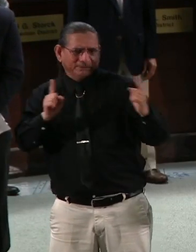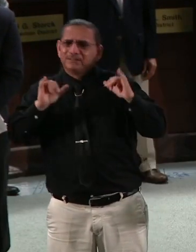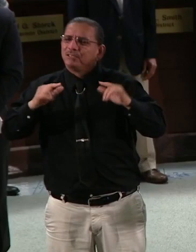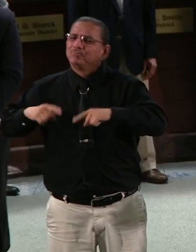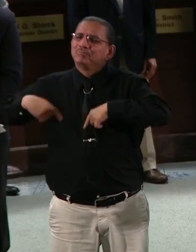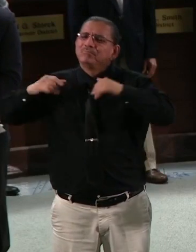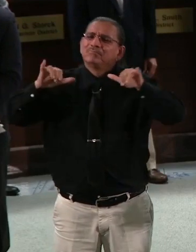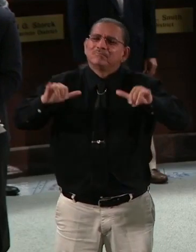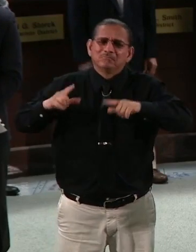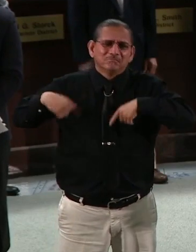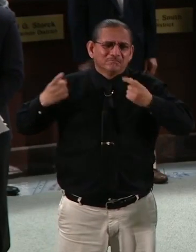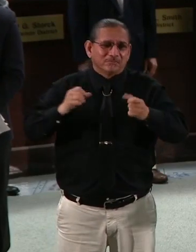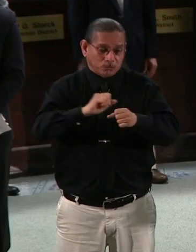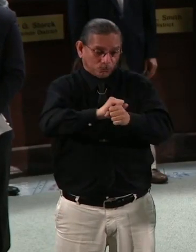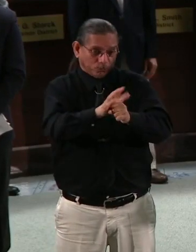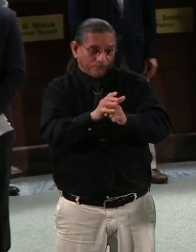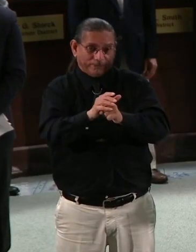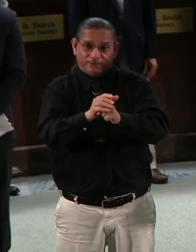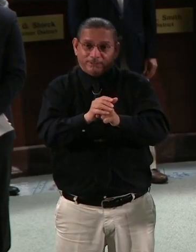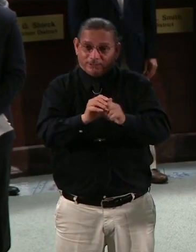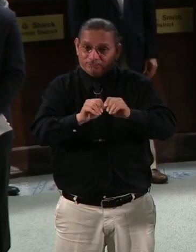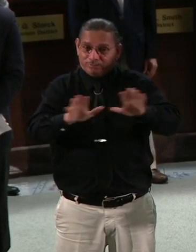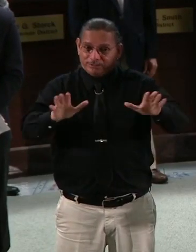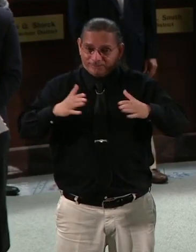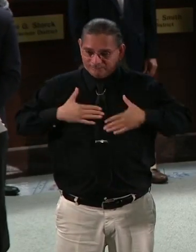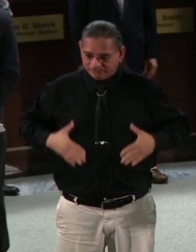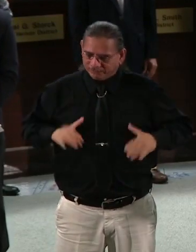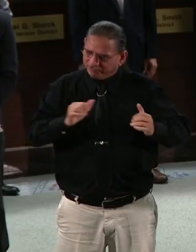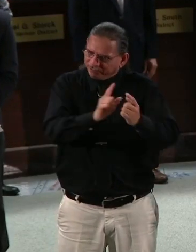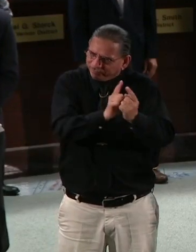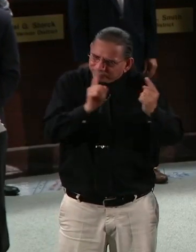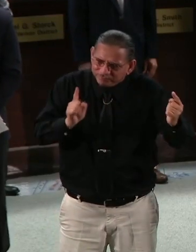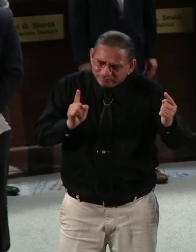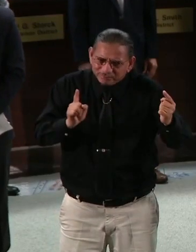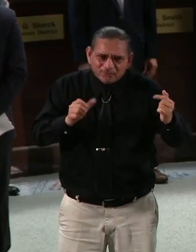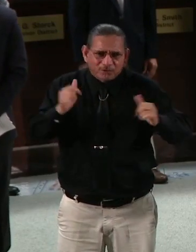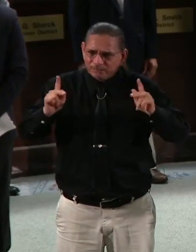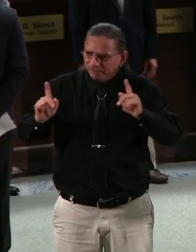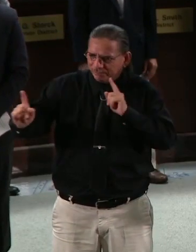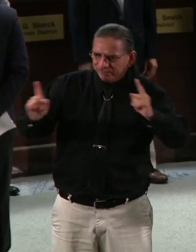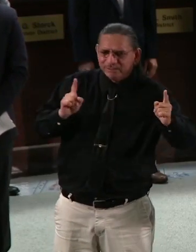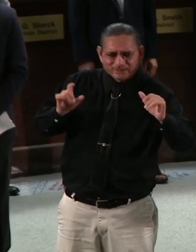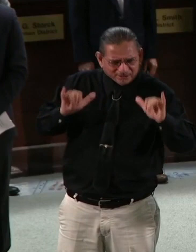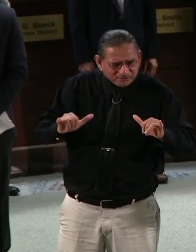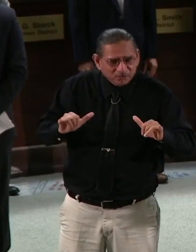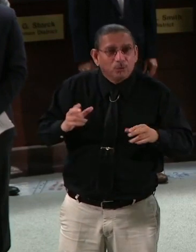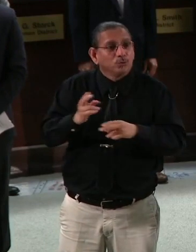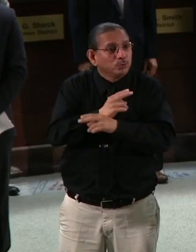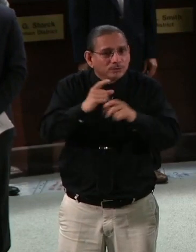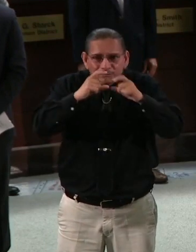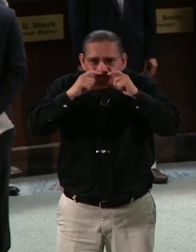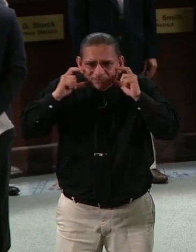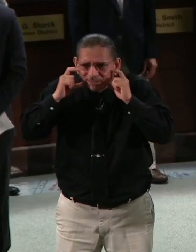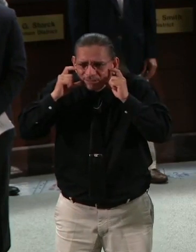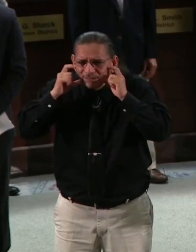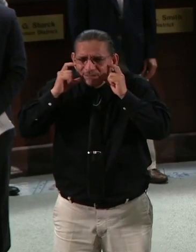pandemic. Stay physically apart from other people, wear face coverings, and